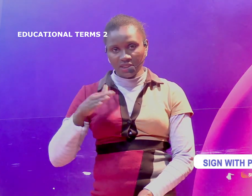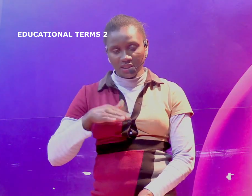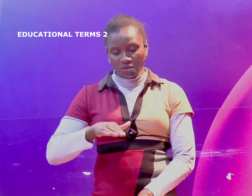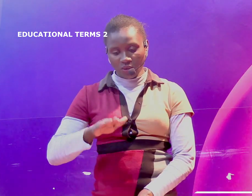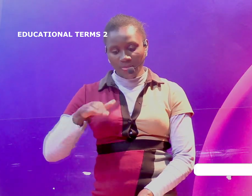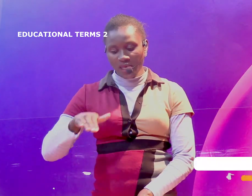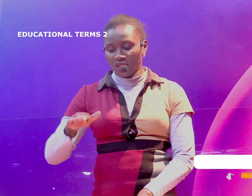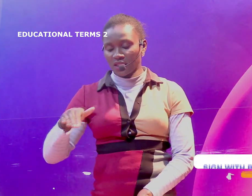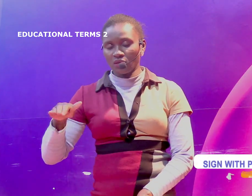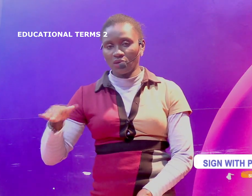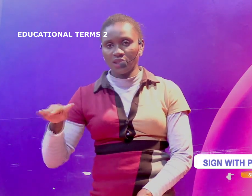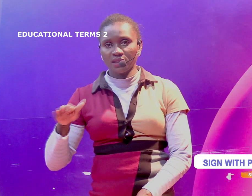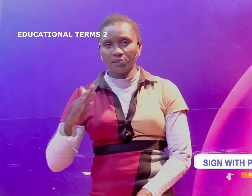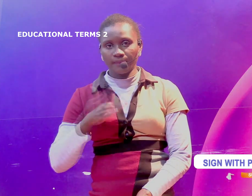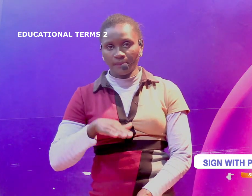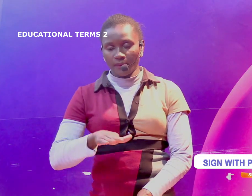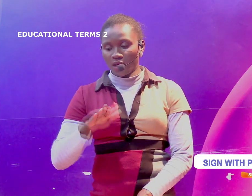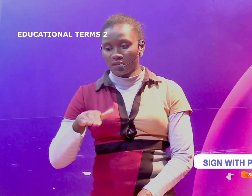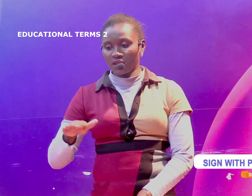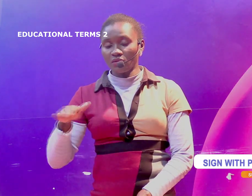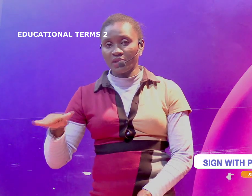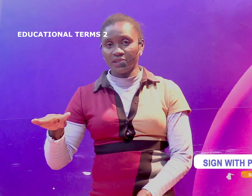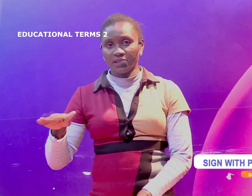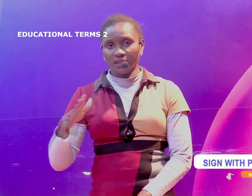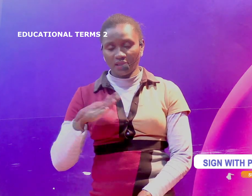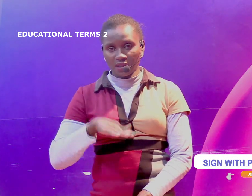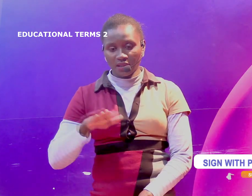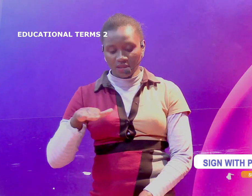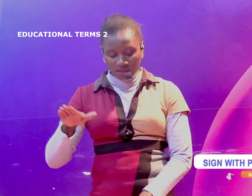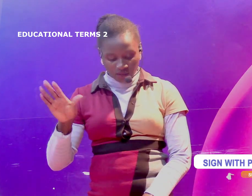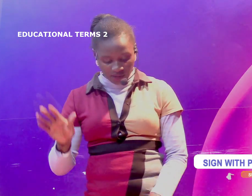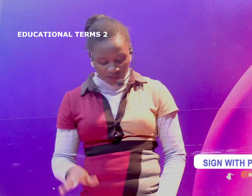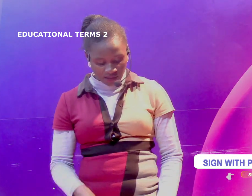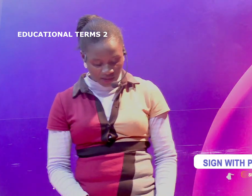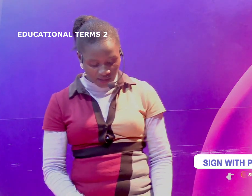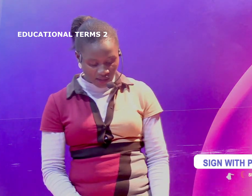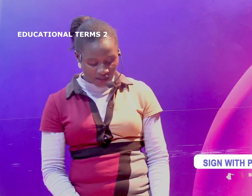So sequence, sequence, sequence.